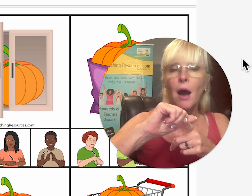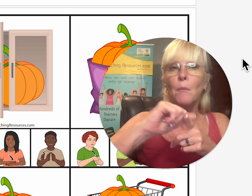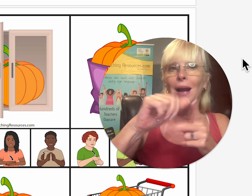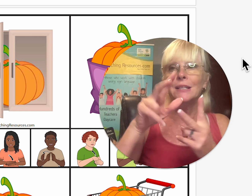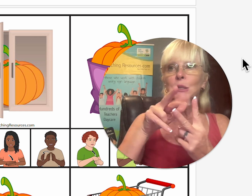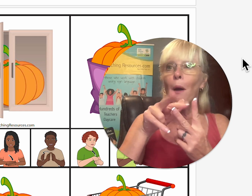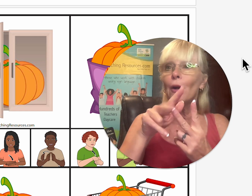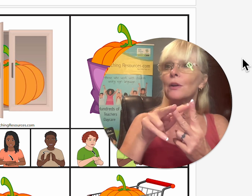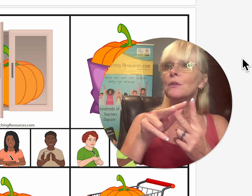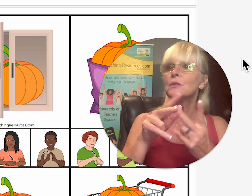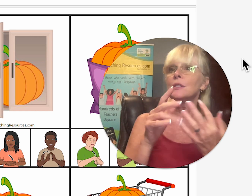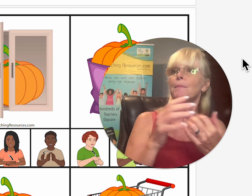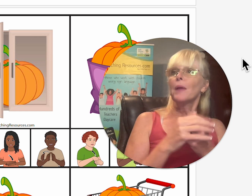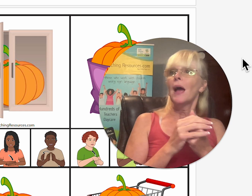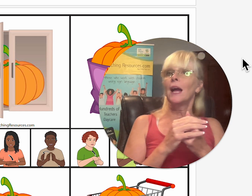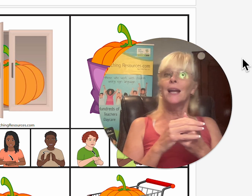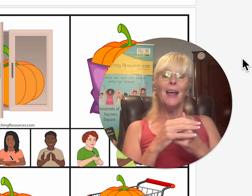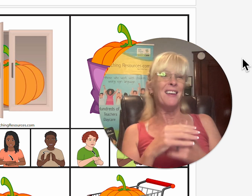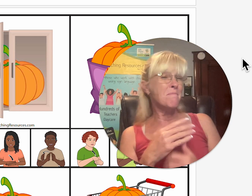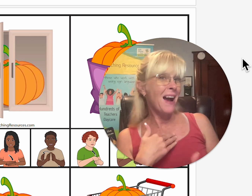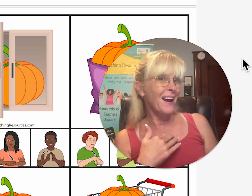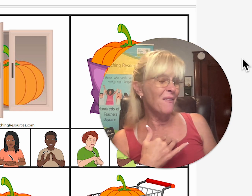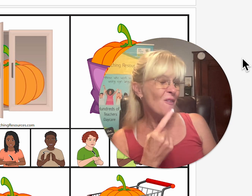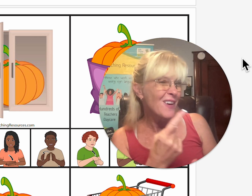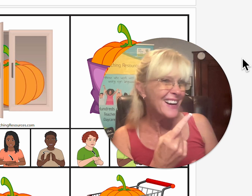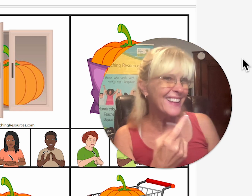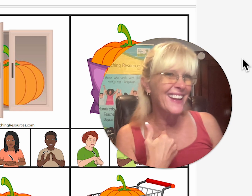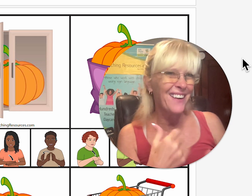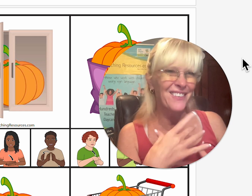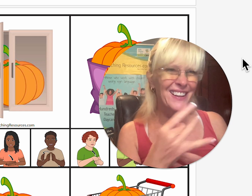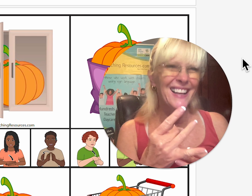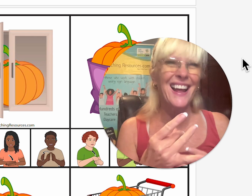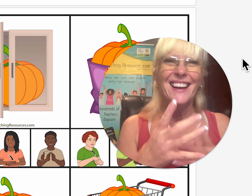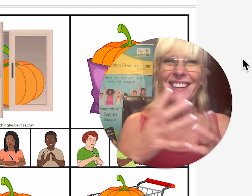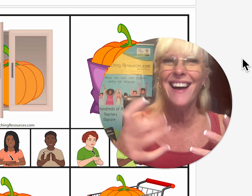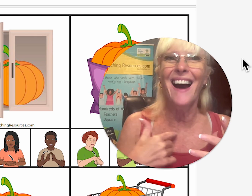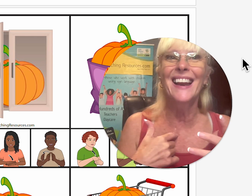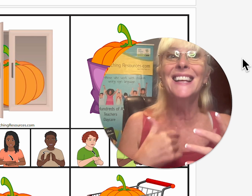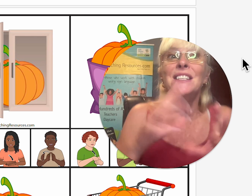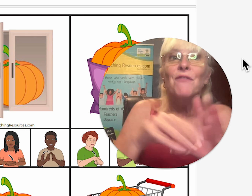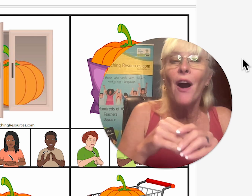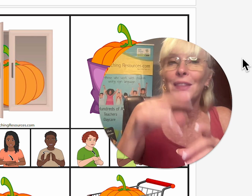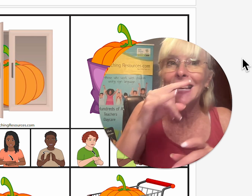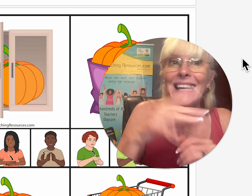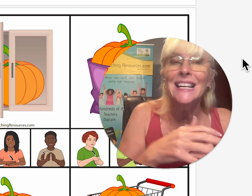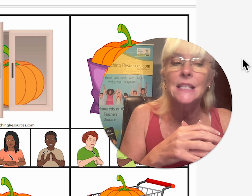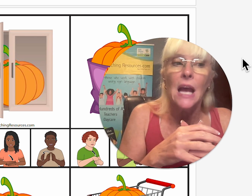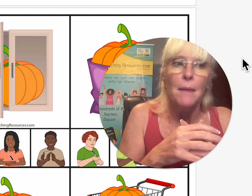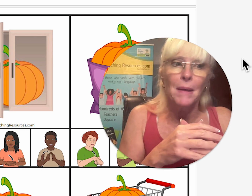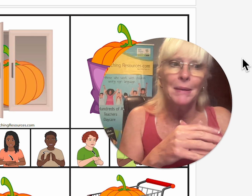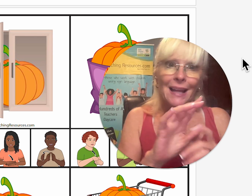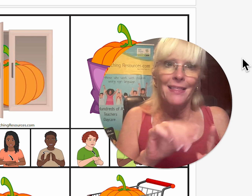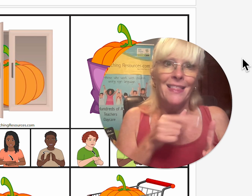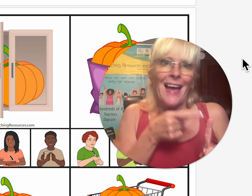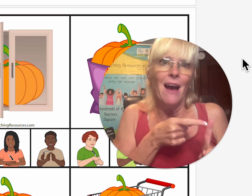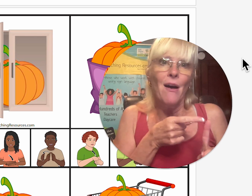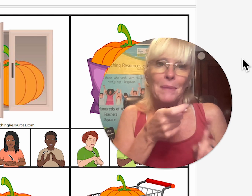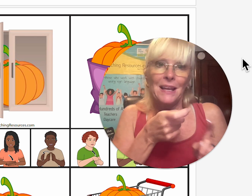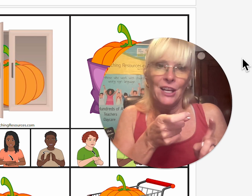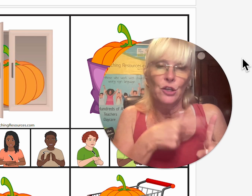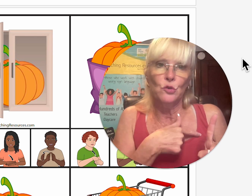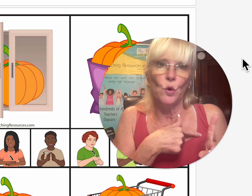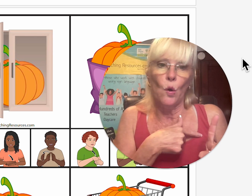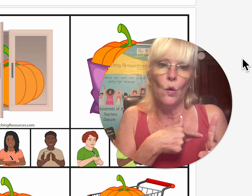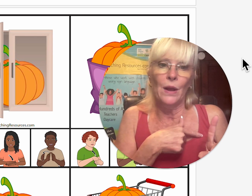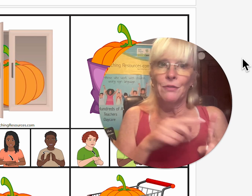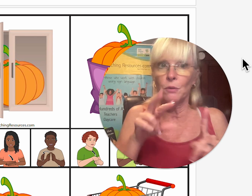practice partners. And my one that I really like a lot is involve the kids. Maybe let them be